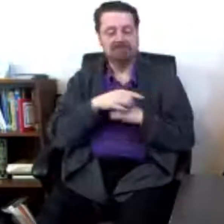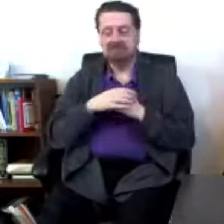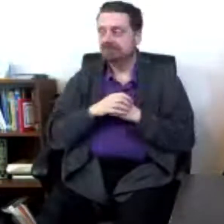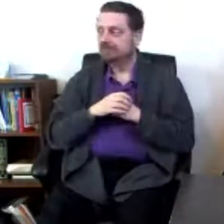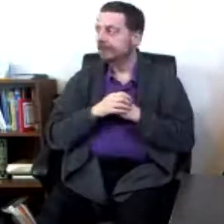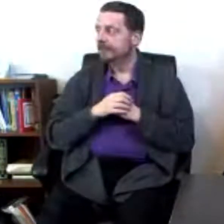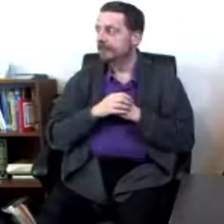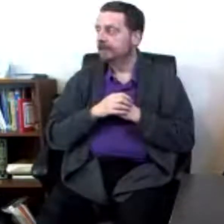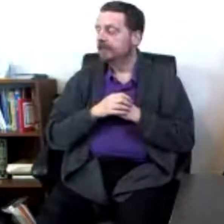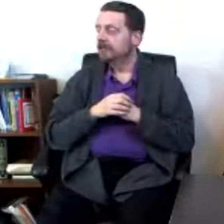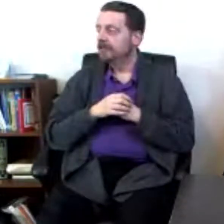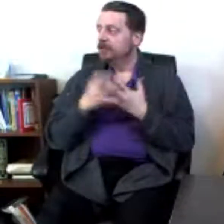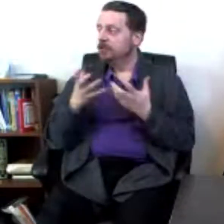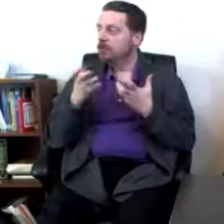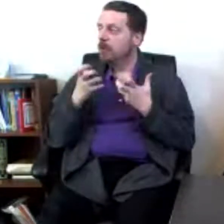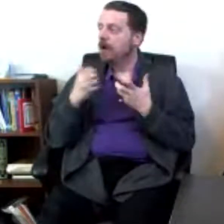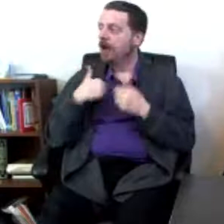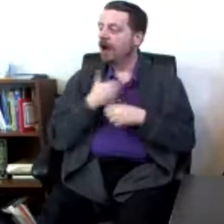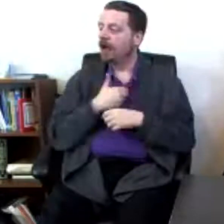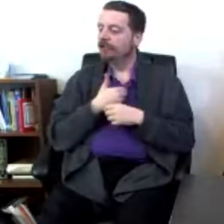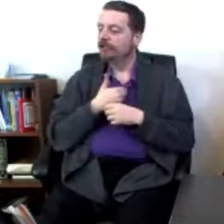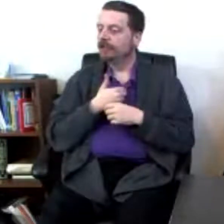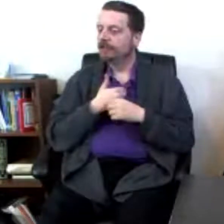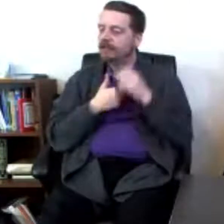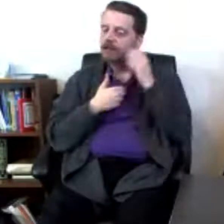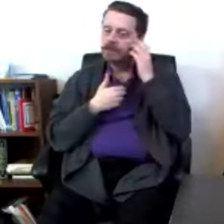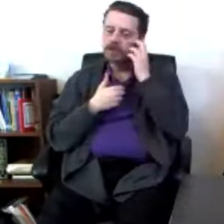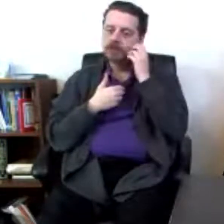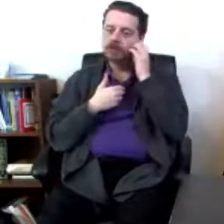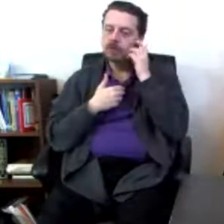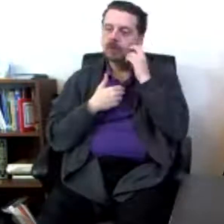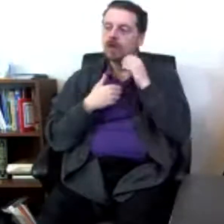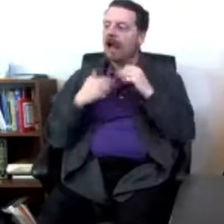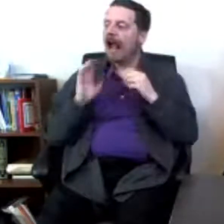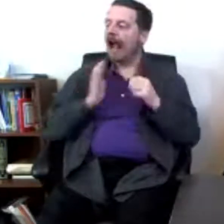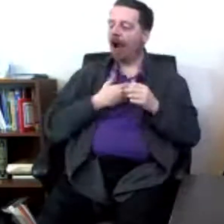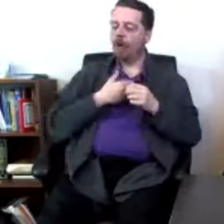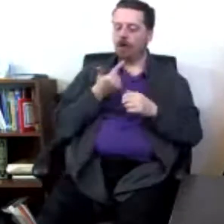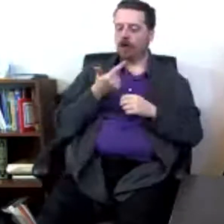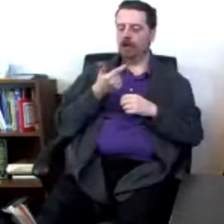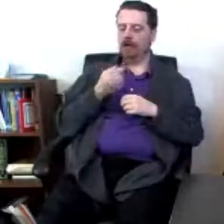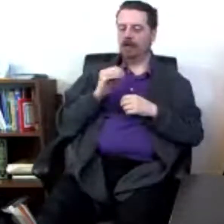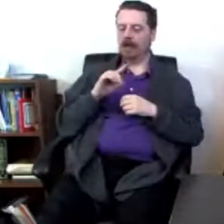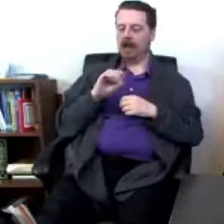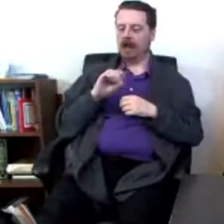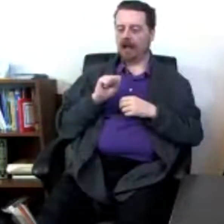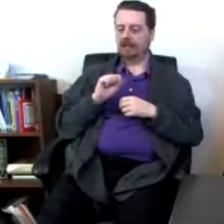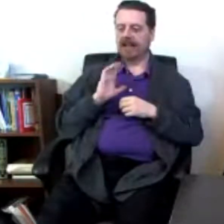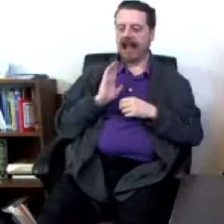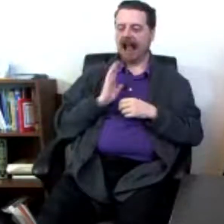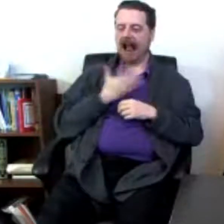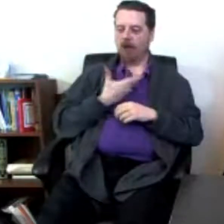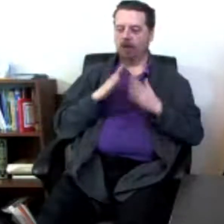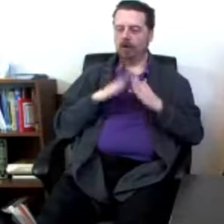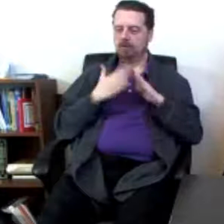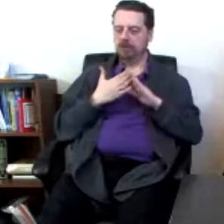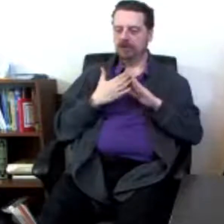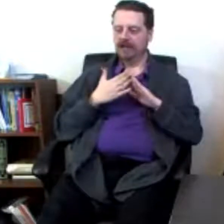just want to turn us away from the gods that we and our forefathers worship.